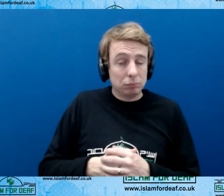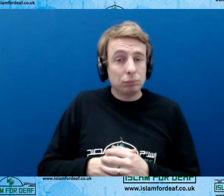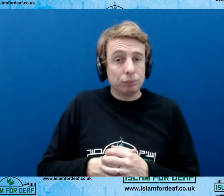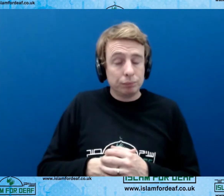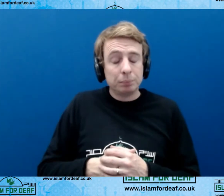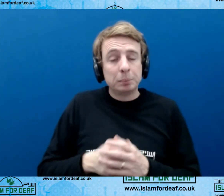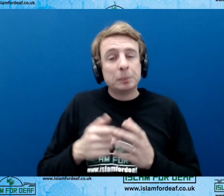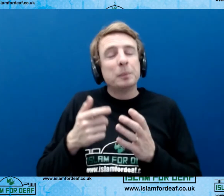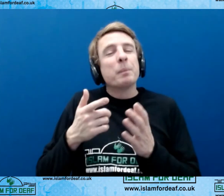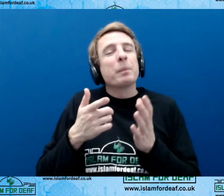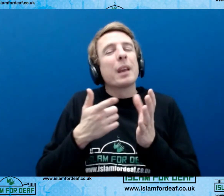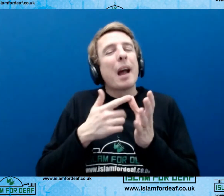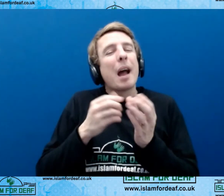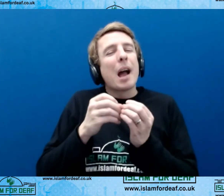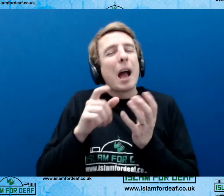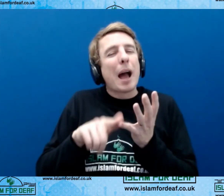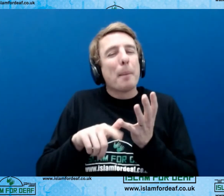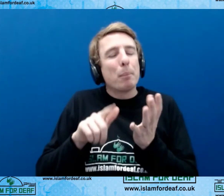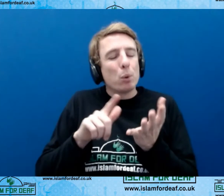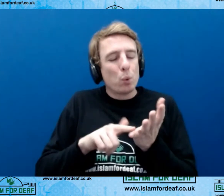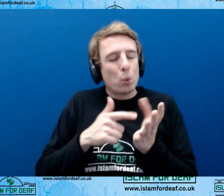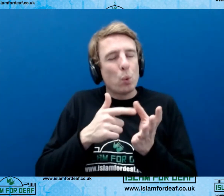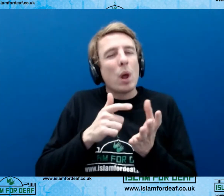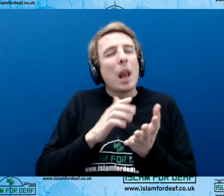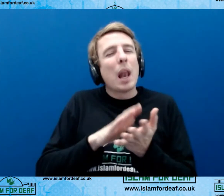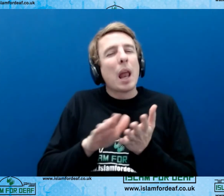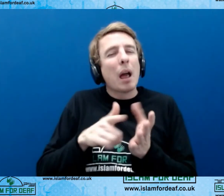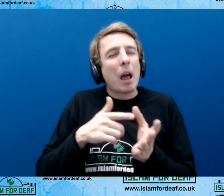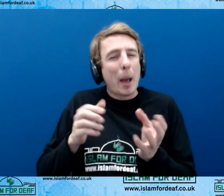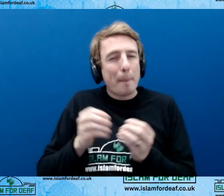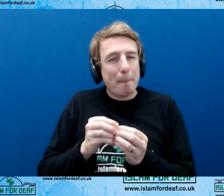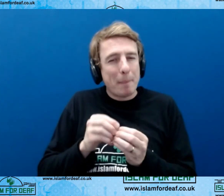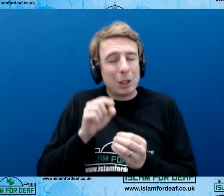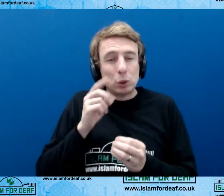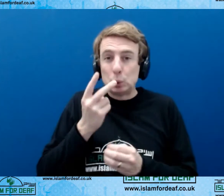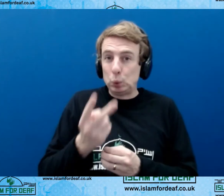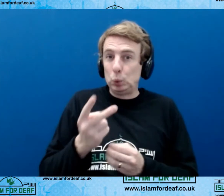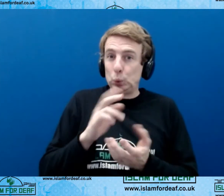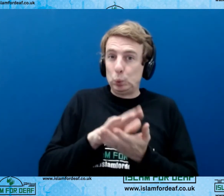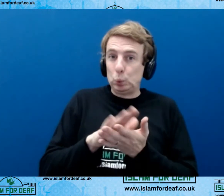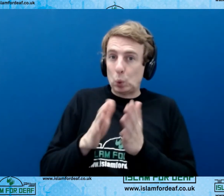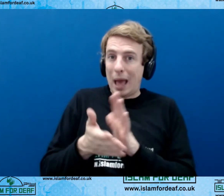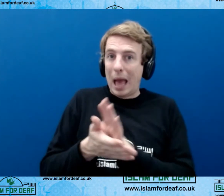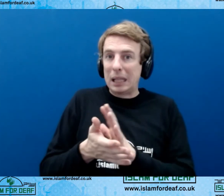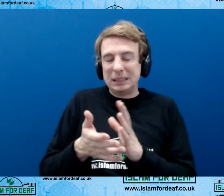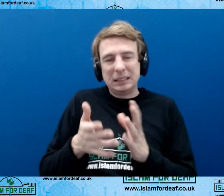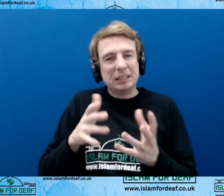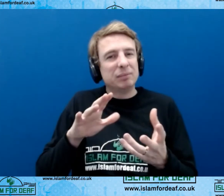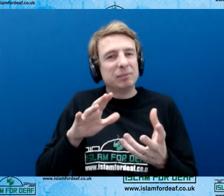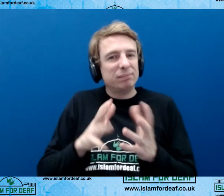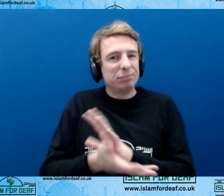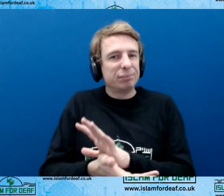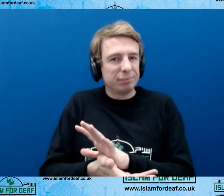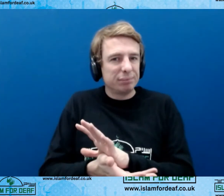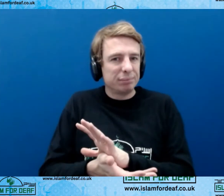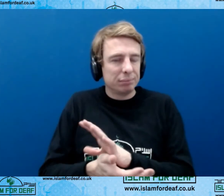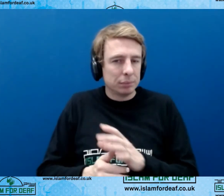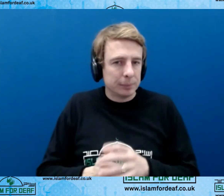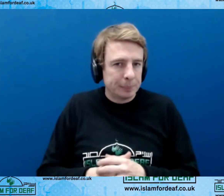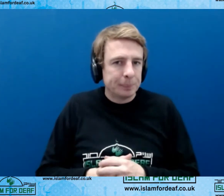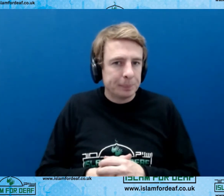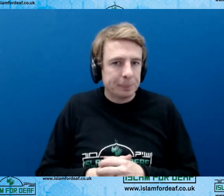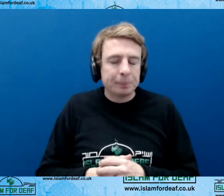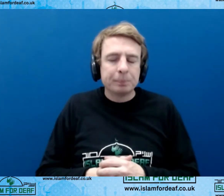Lahab, and may he perish, and perish he. So this is a supplication that Allah the Most High made